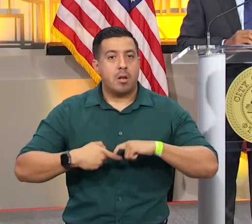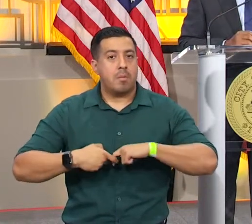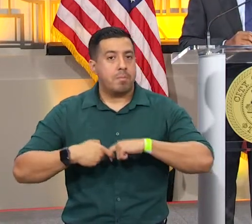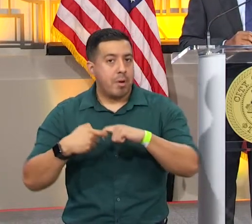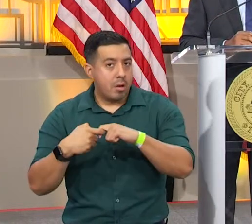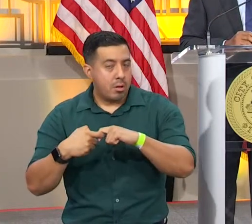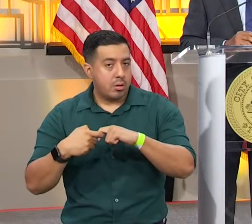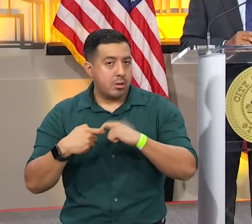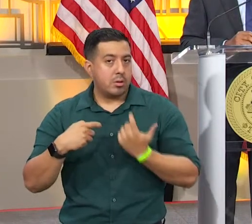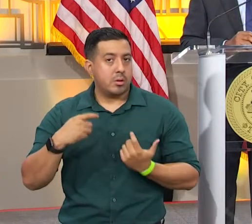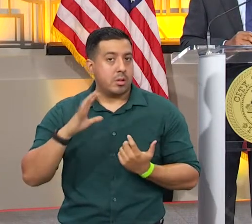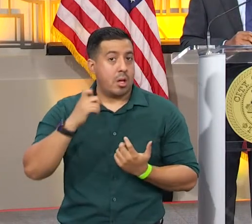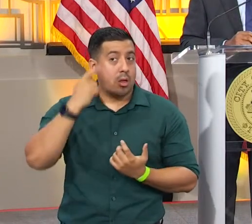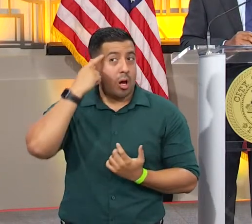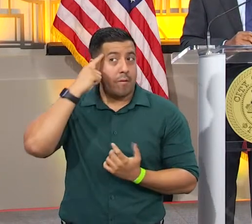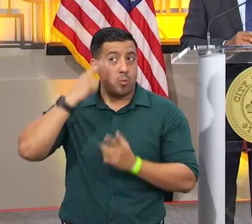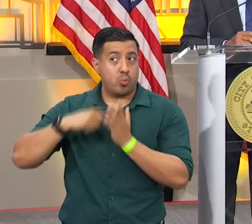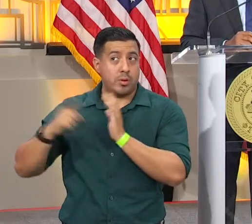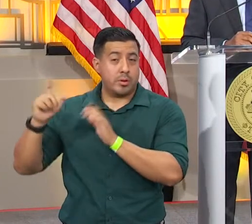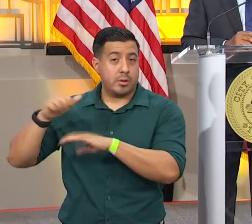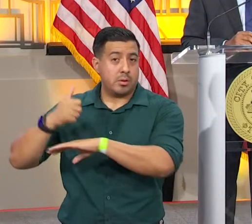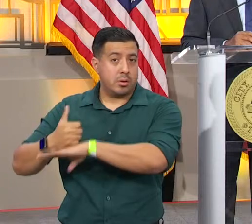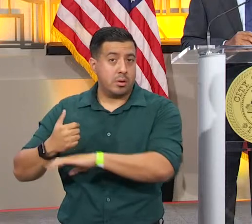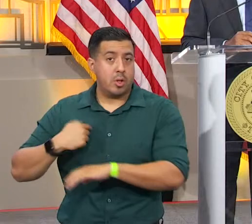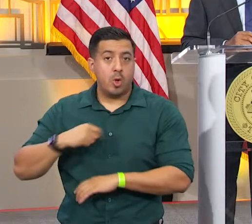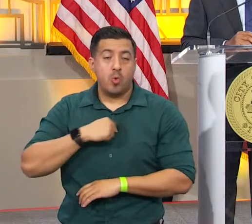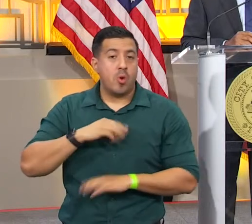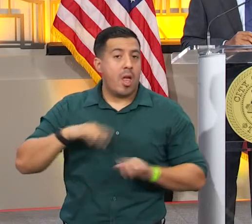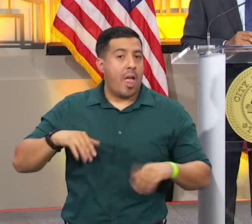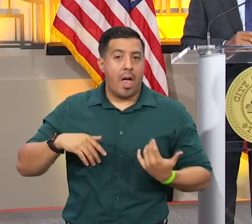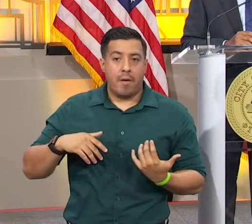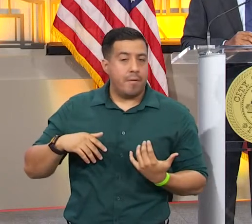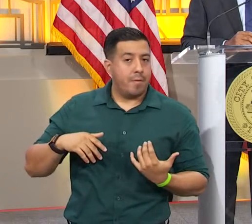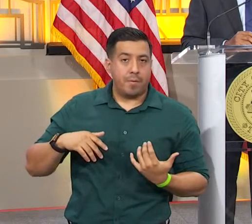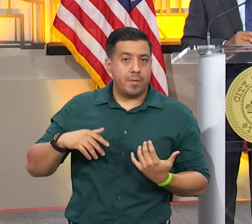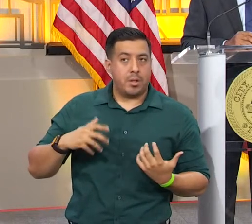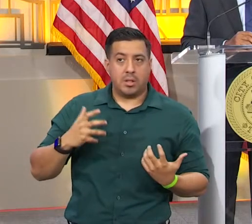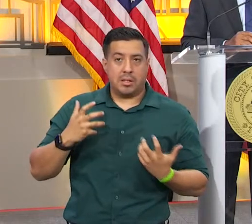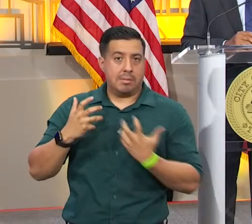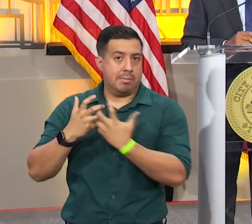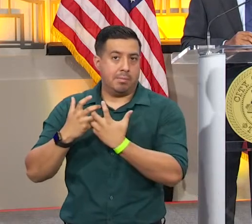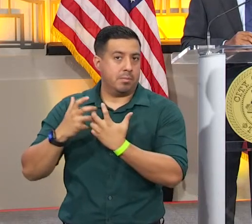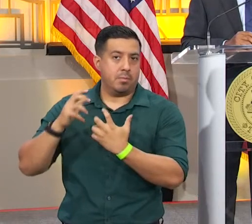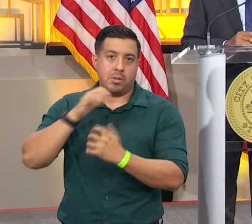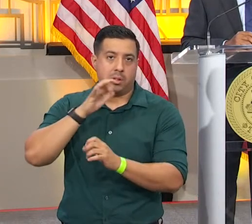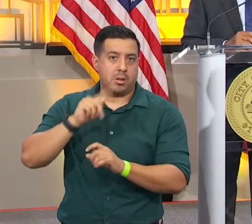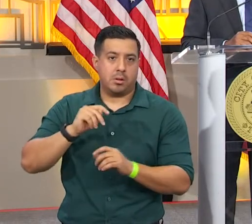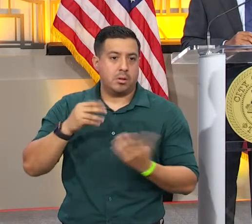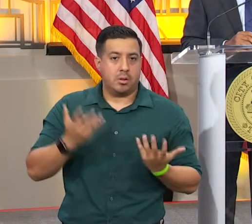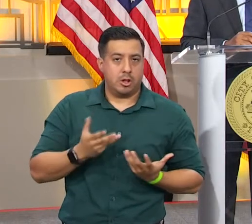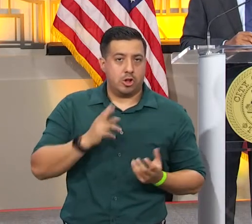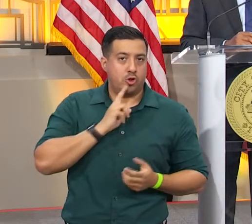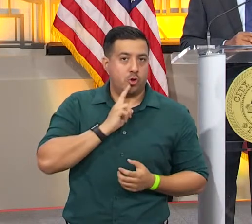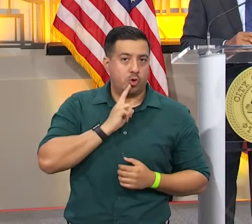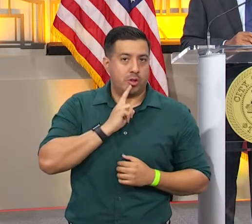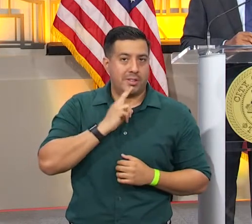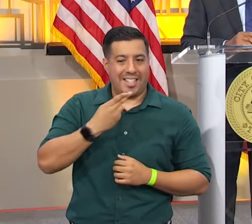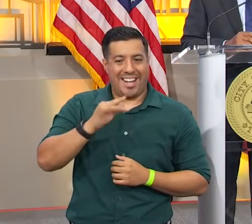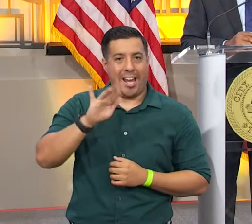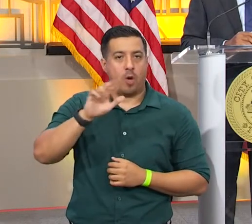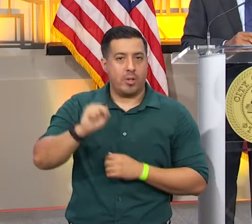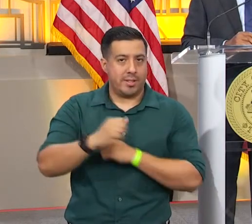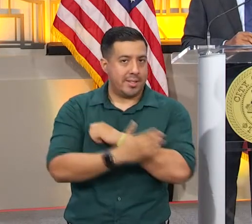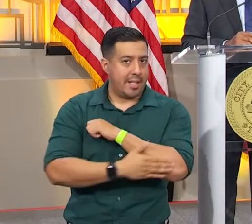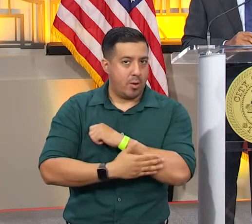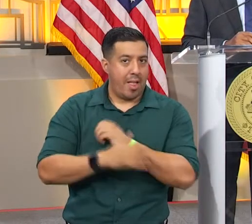rollout that the governor put forth. We haven't met that element right now in Houston and Harris County. That's why